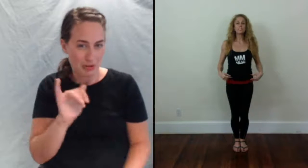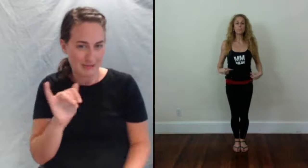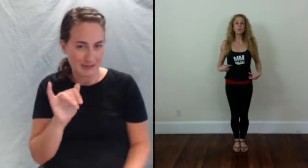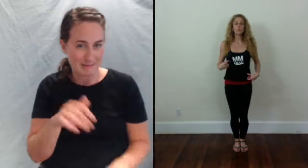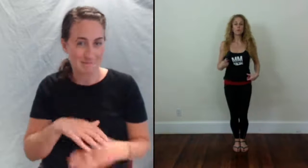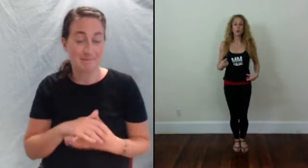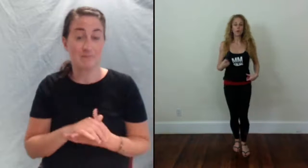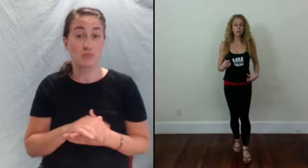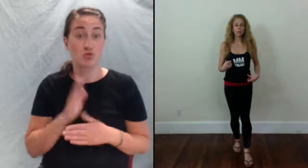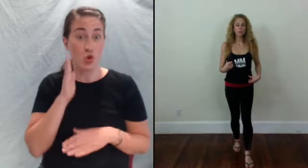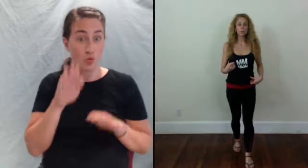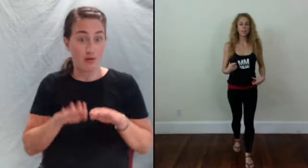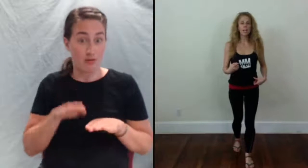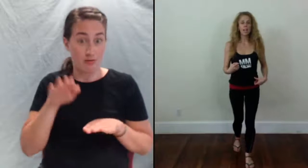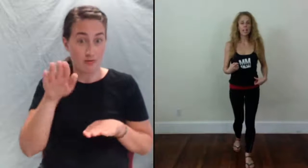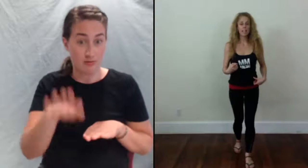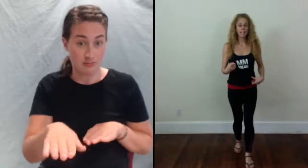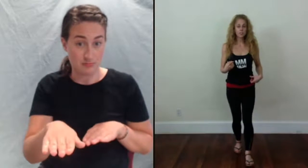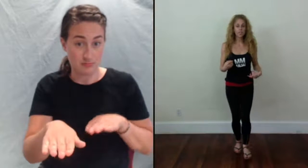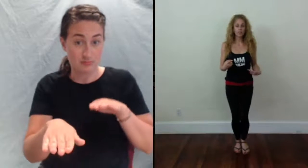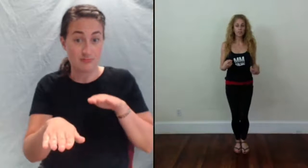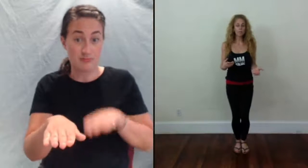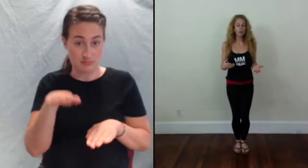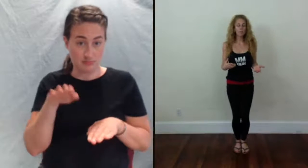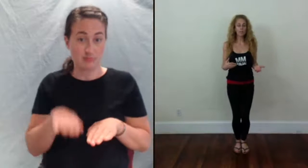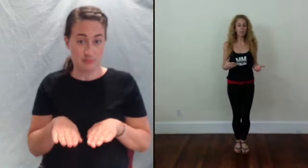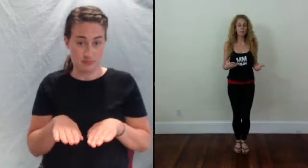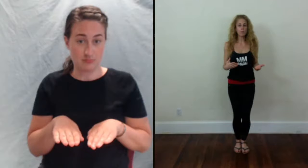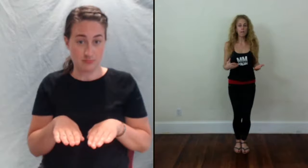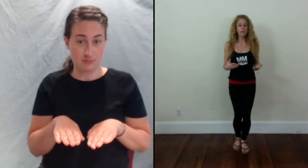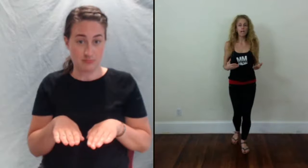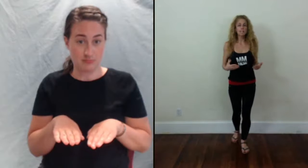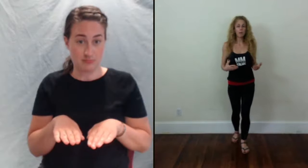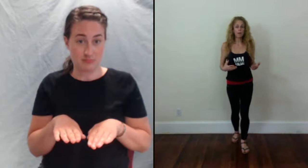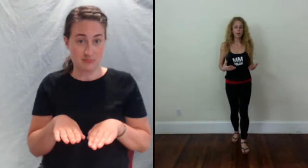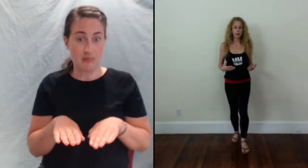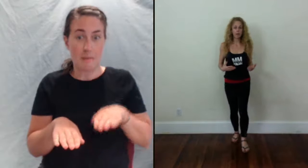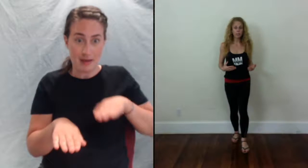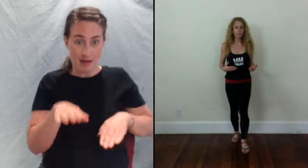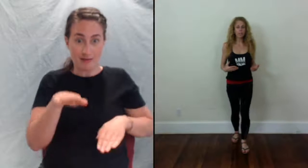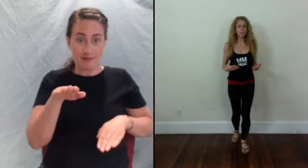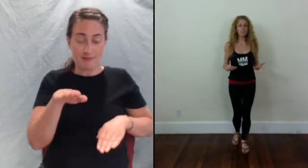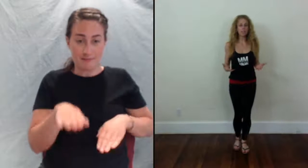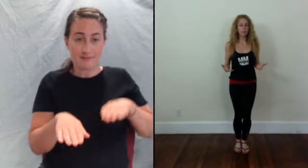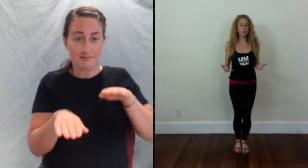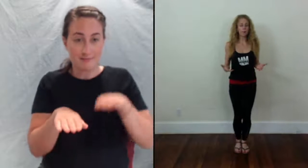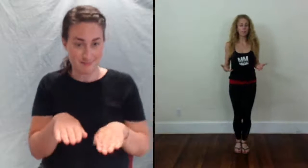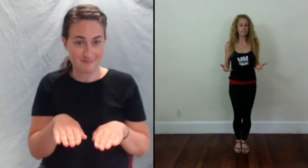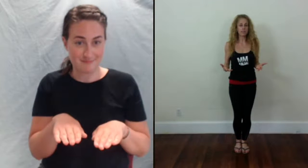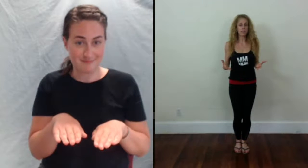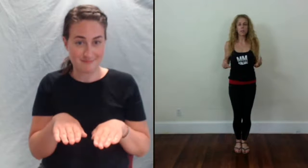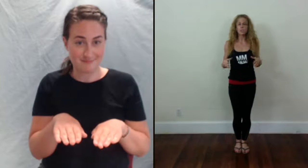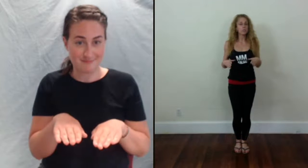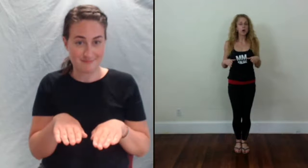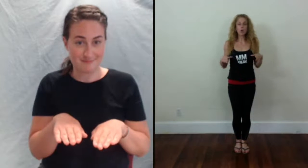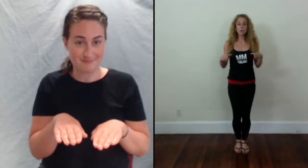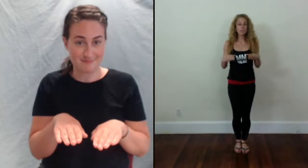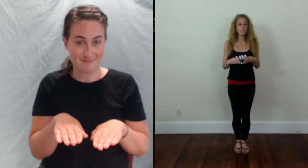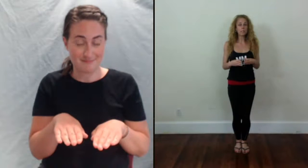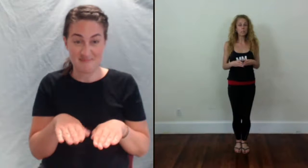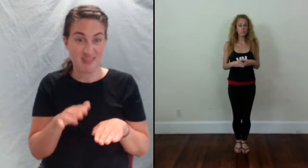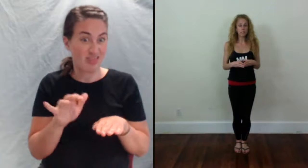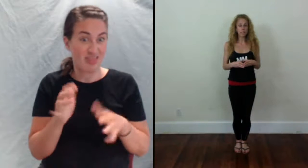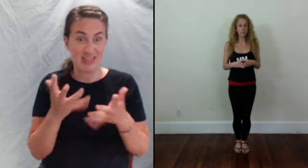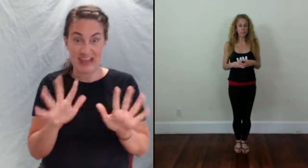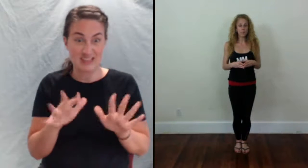to step forward and together, our front step, and step backward and together, our back step. Because all we're